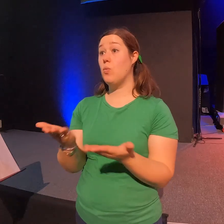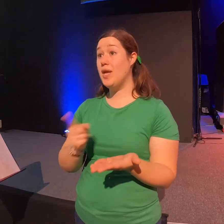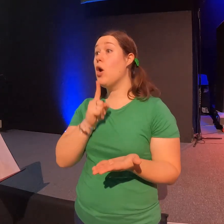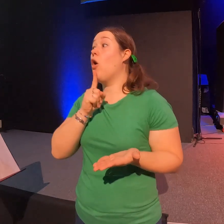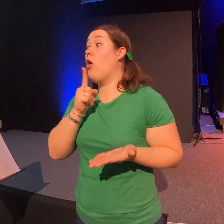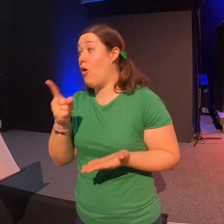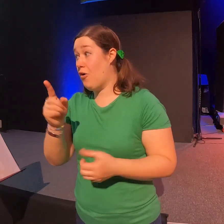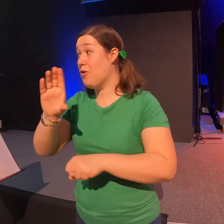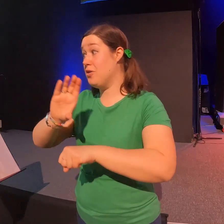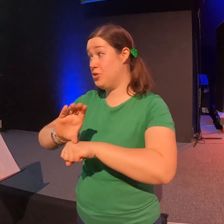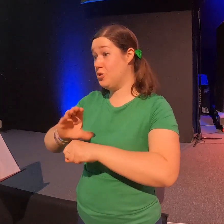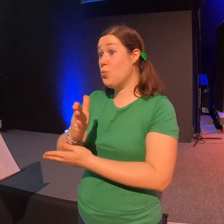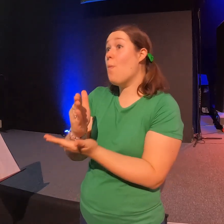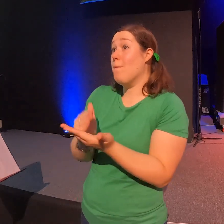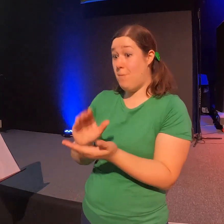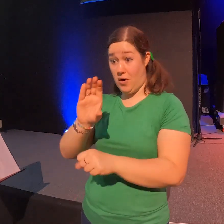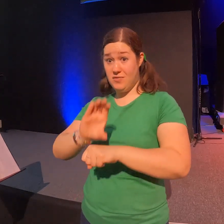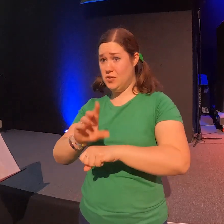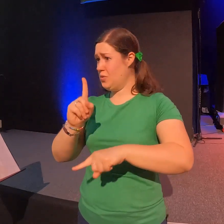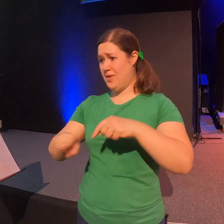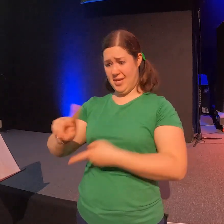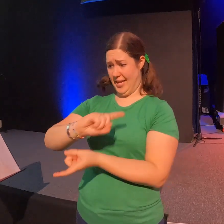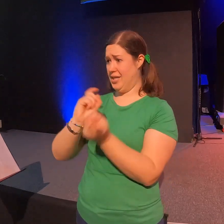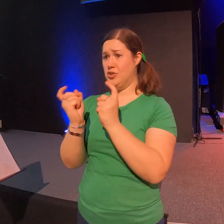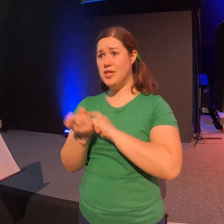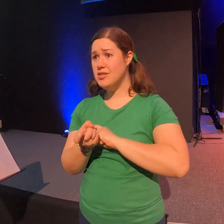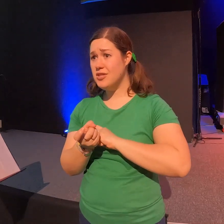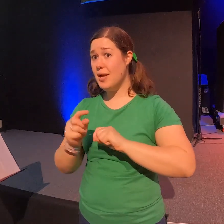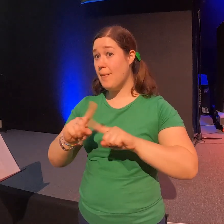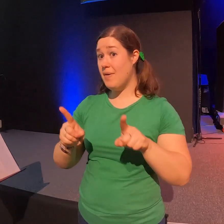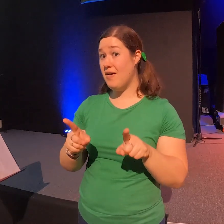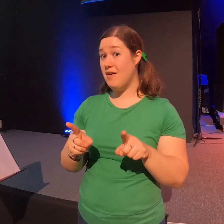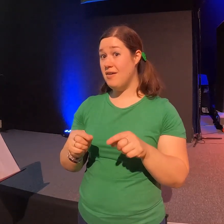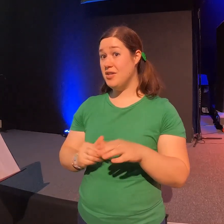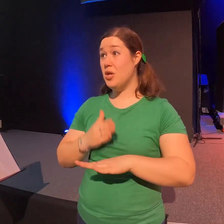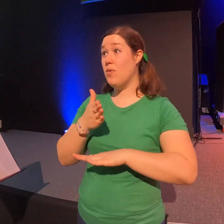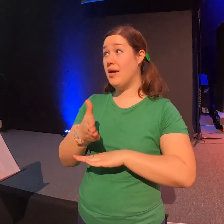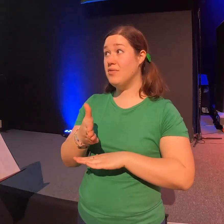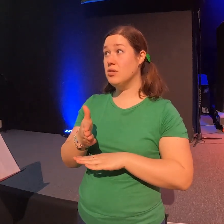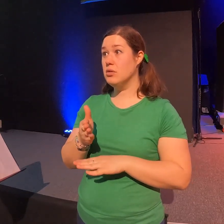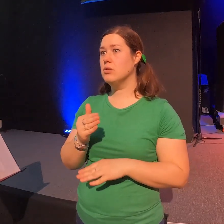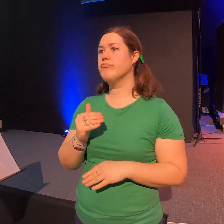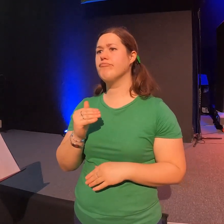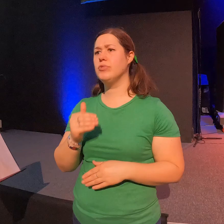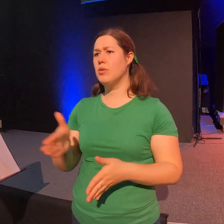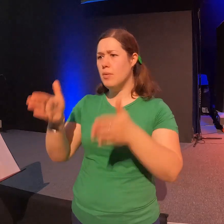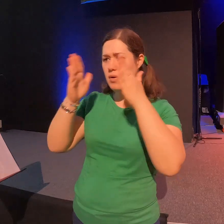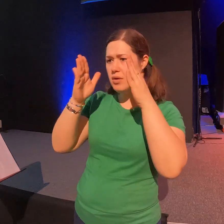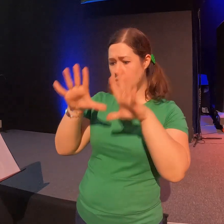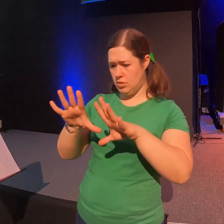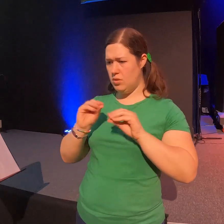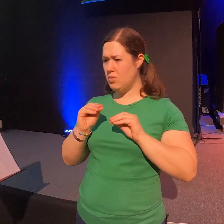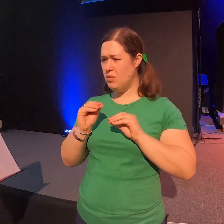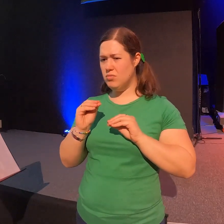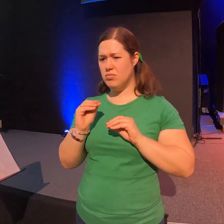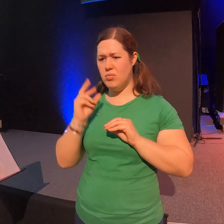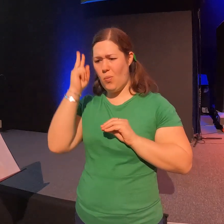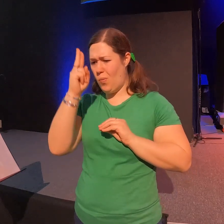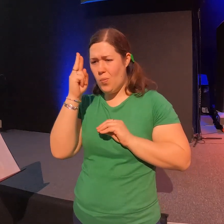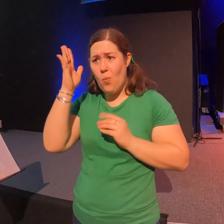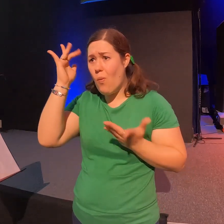that. But after hearing why today, why would you want it to be?